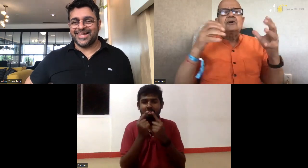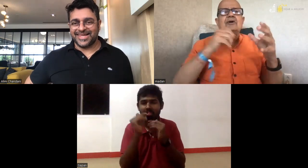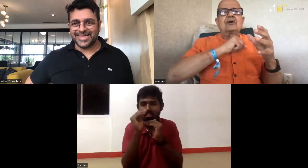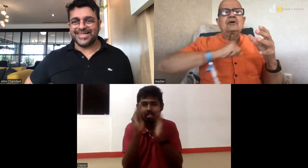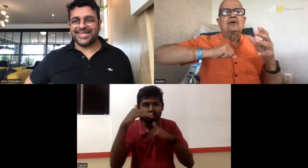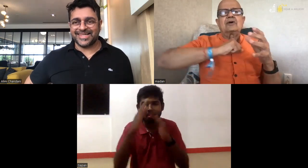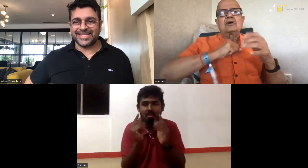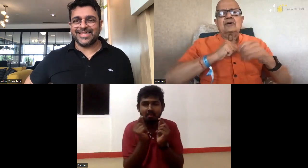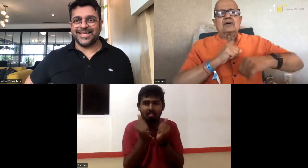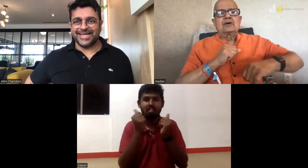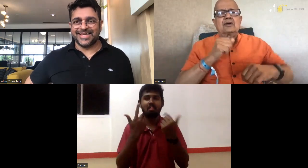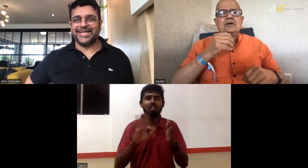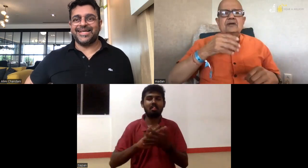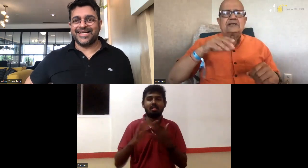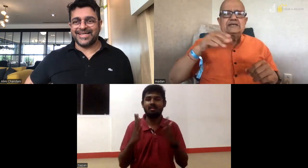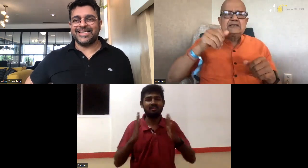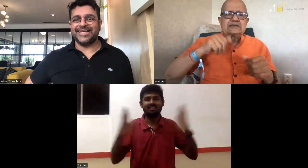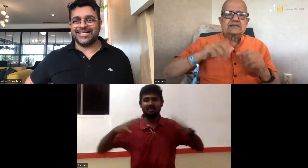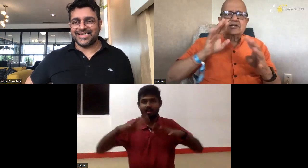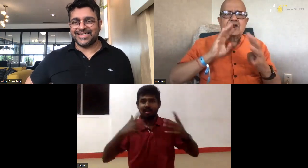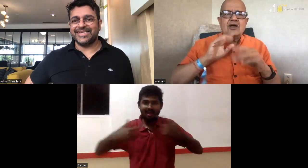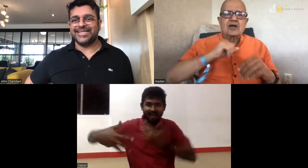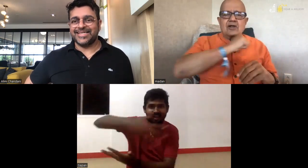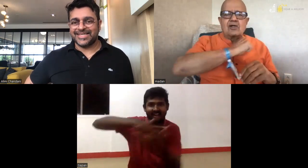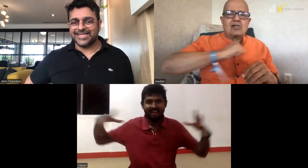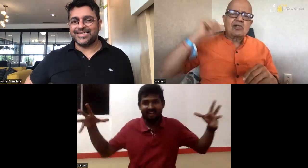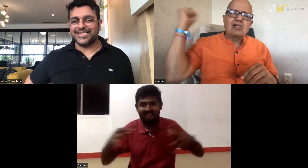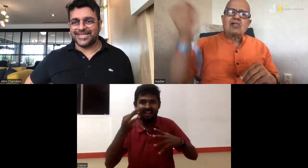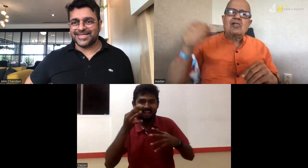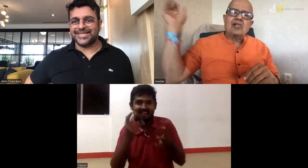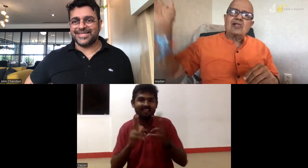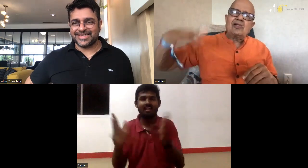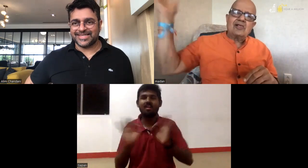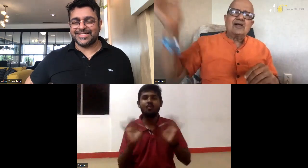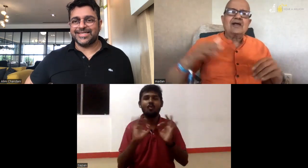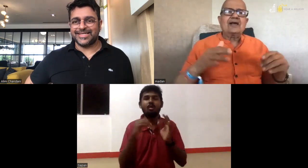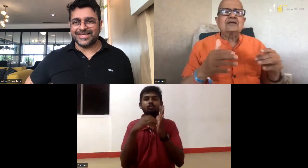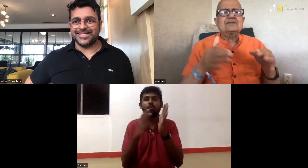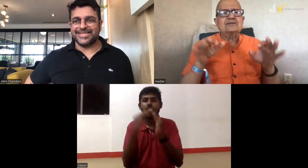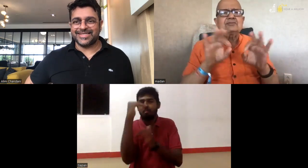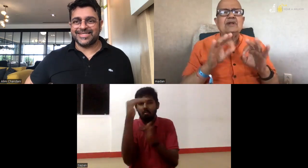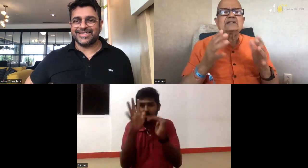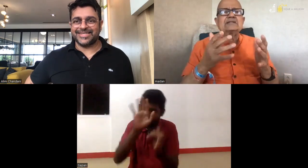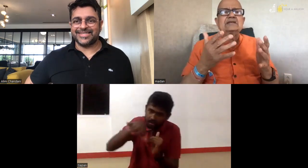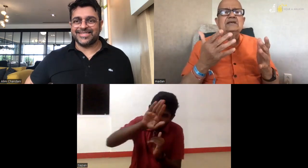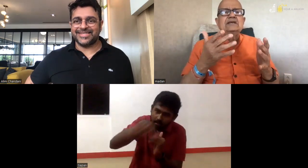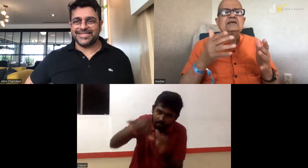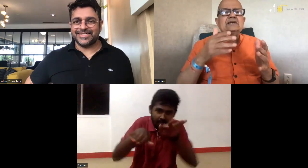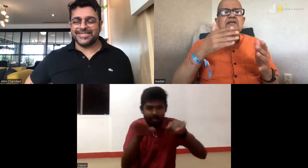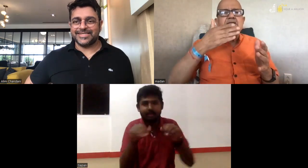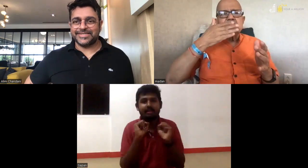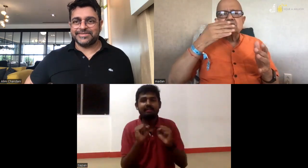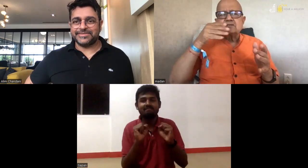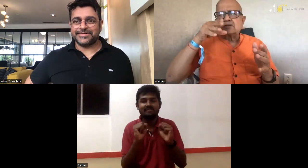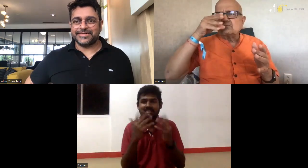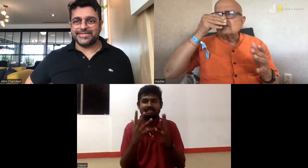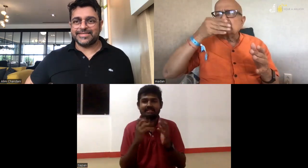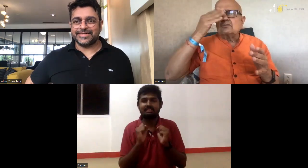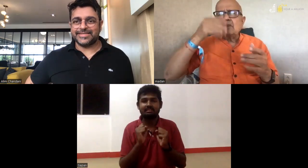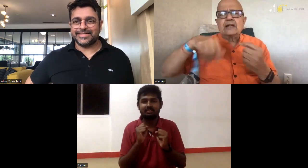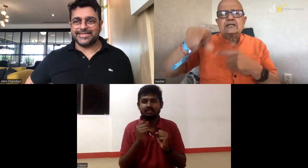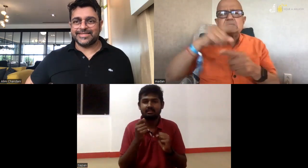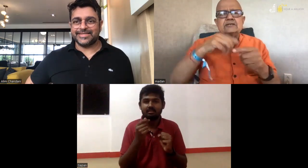leaders, 50 maybe 50 deaf male and 50 deaf female can come